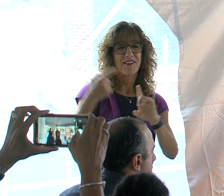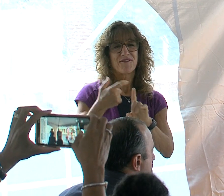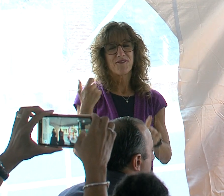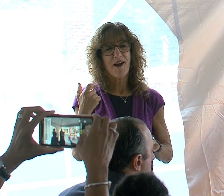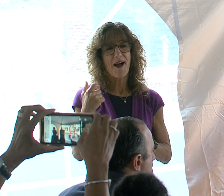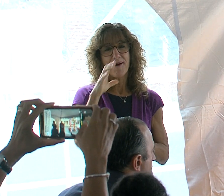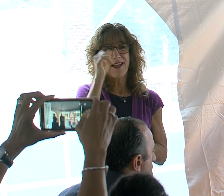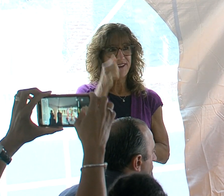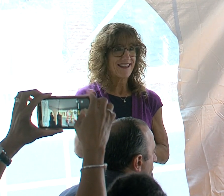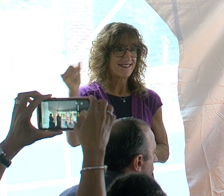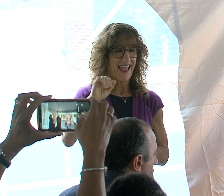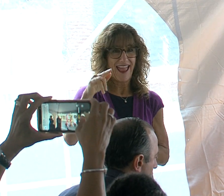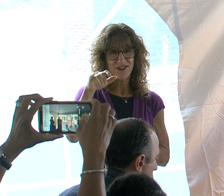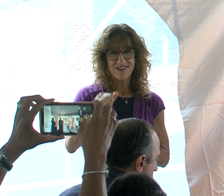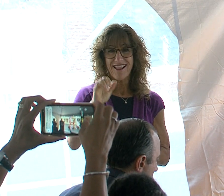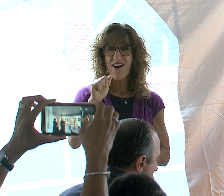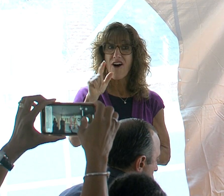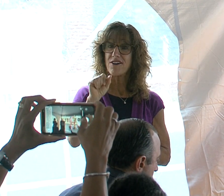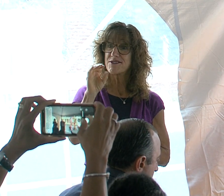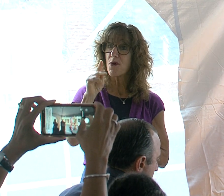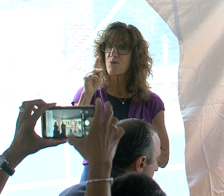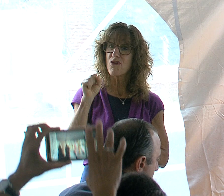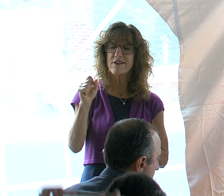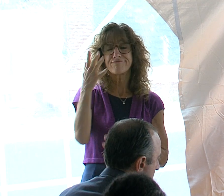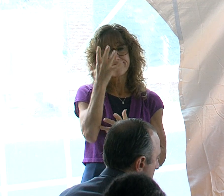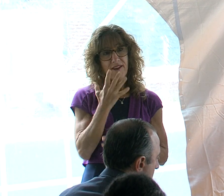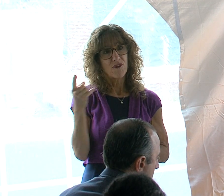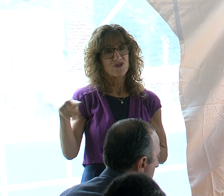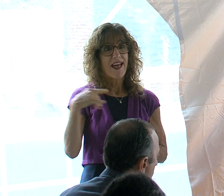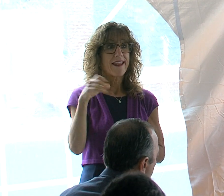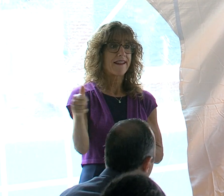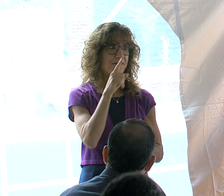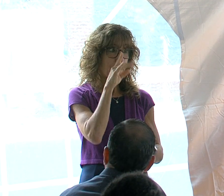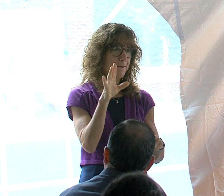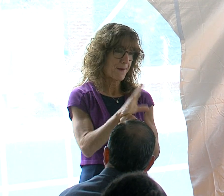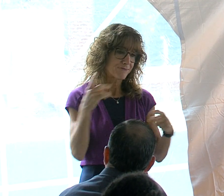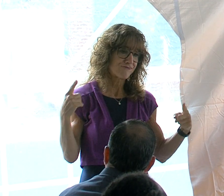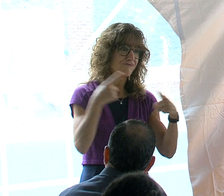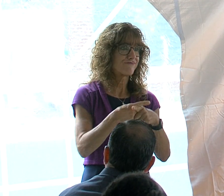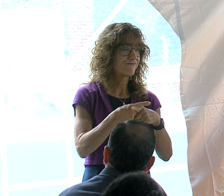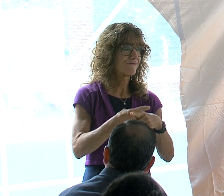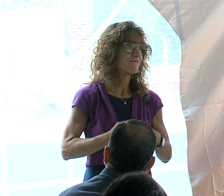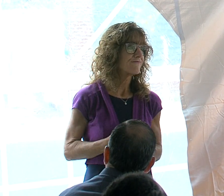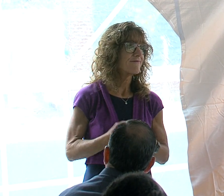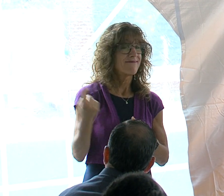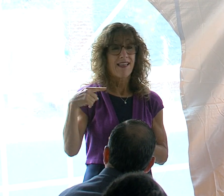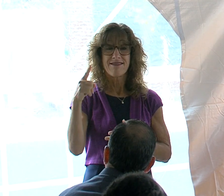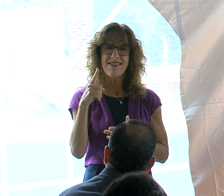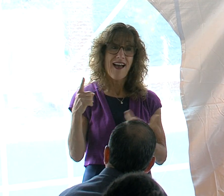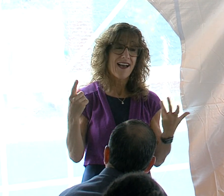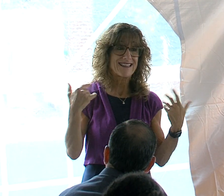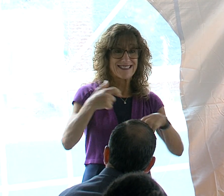of County Executive Angela Alsobrooks. She unfortunately had another commitment this morning that was running